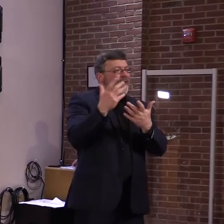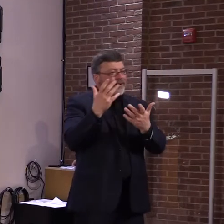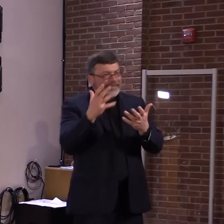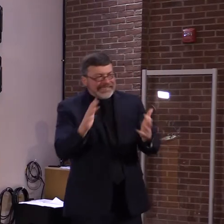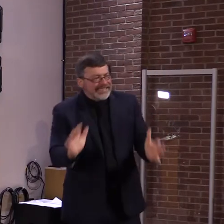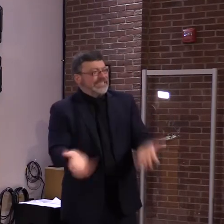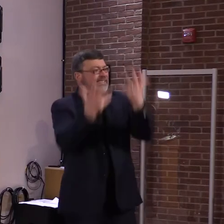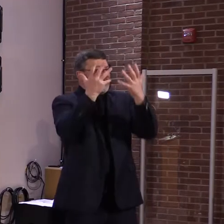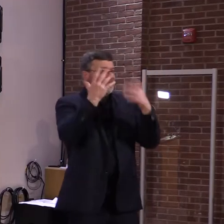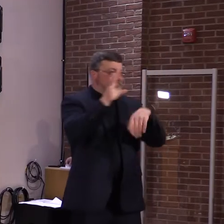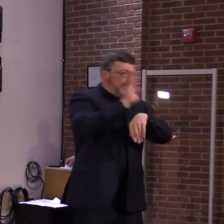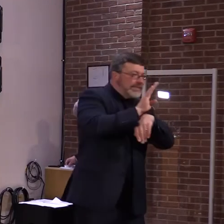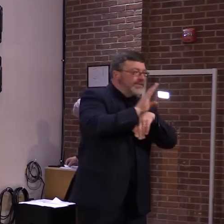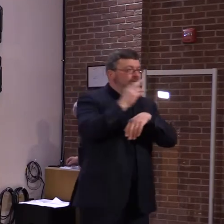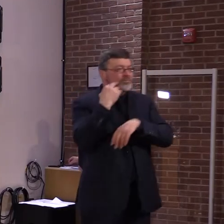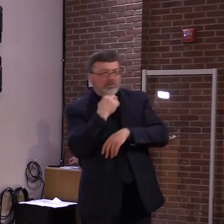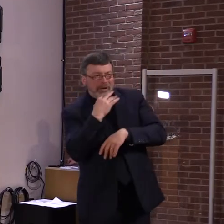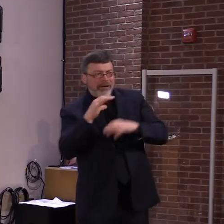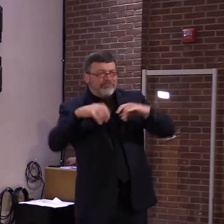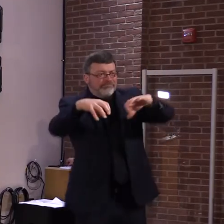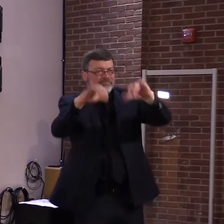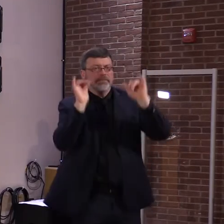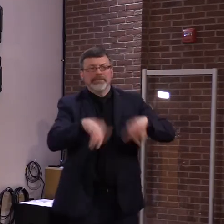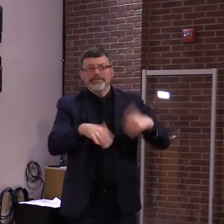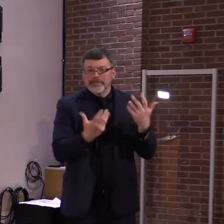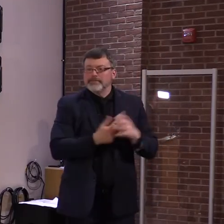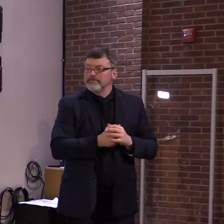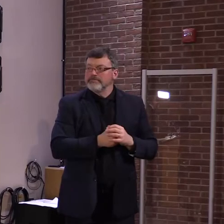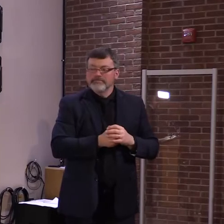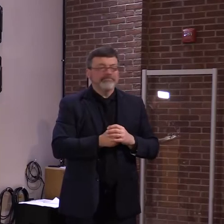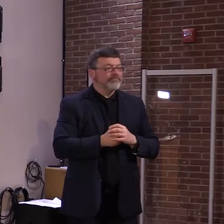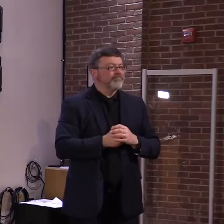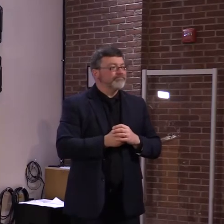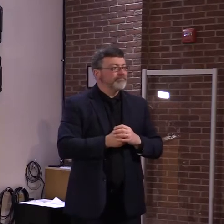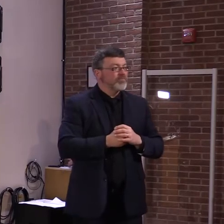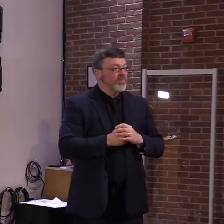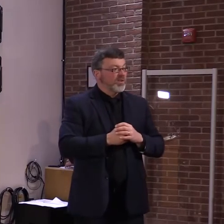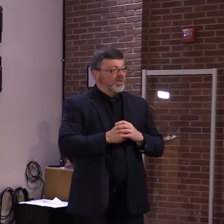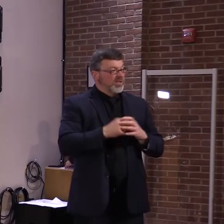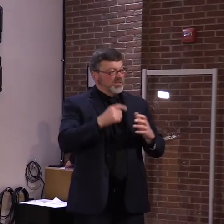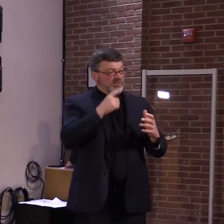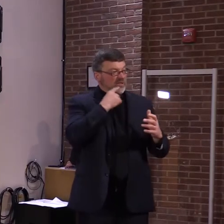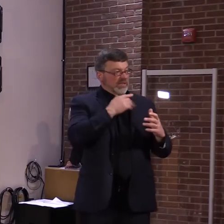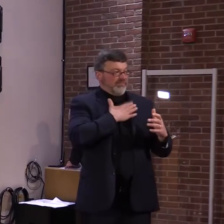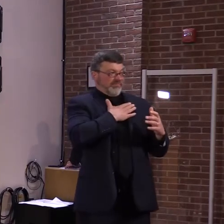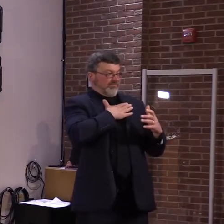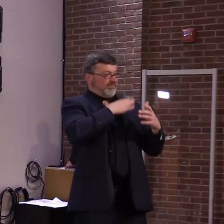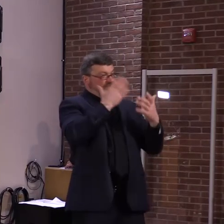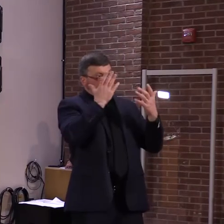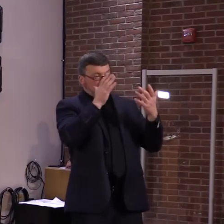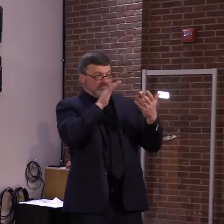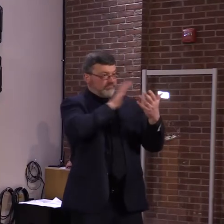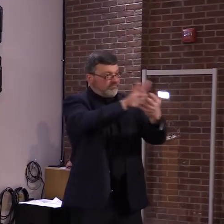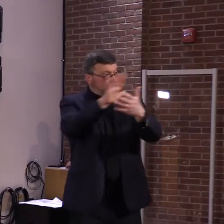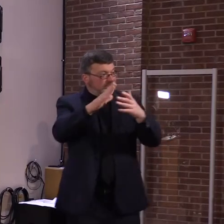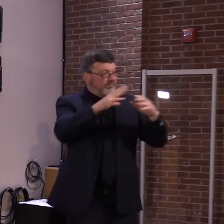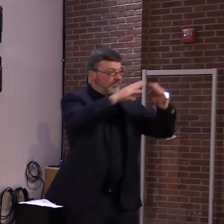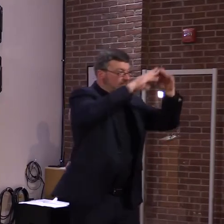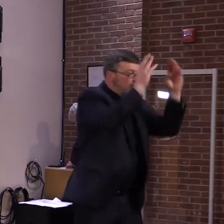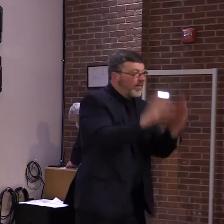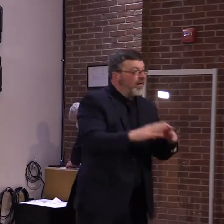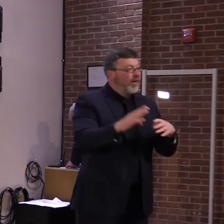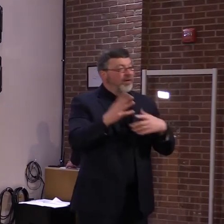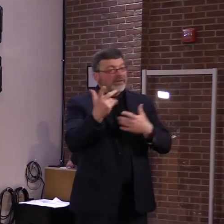vitality there with the approach we're taking with housing and water, sewer, stormwater, all those initiatives that we've talked about